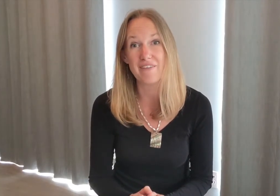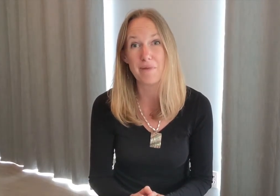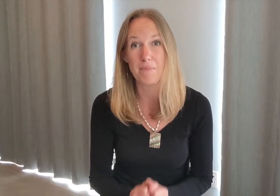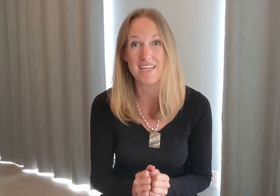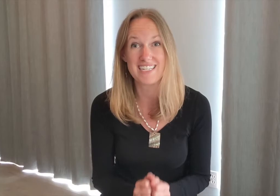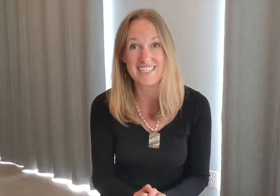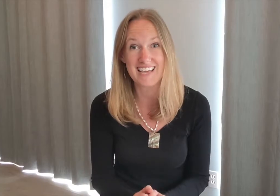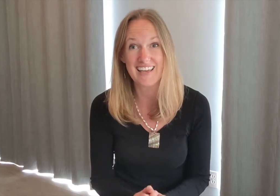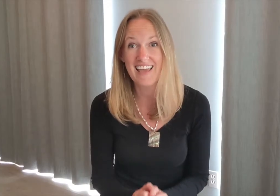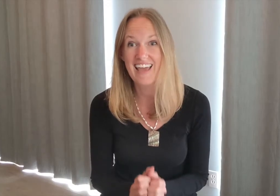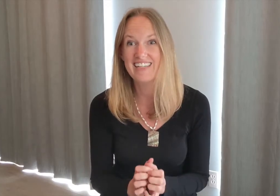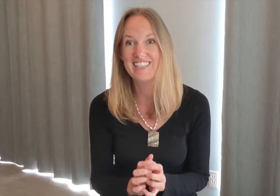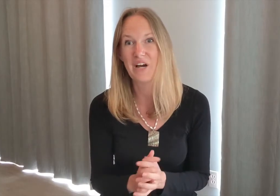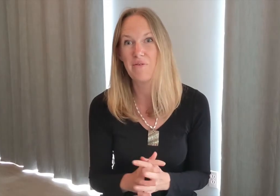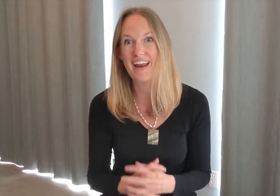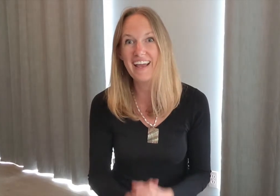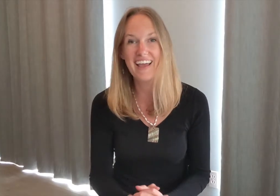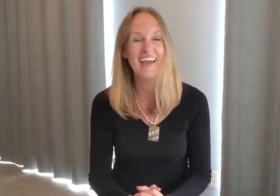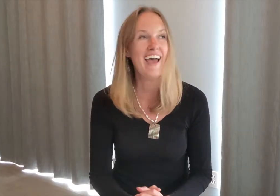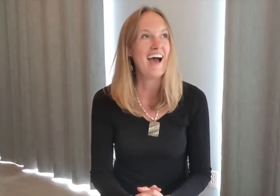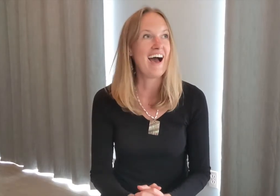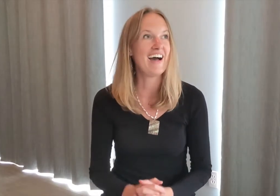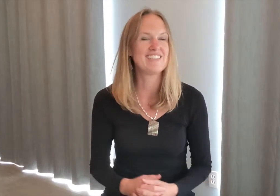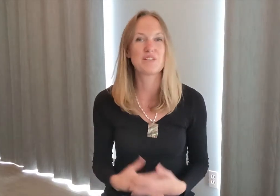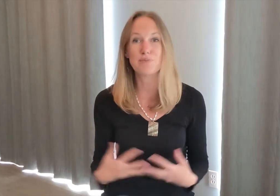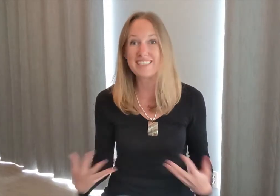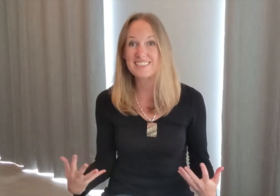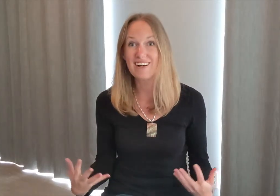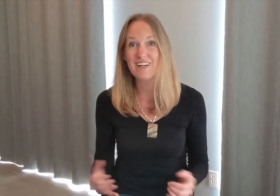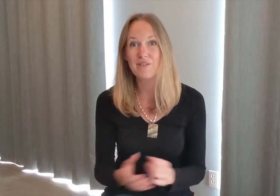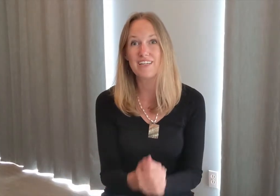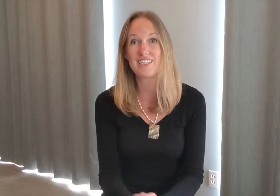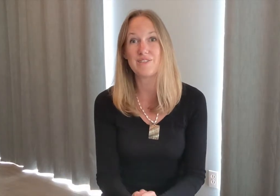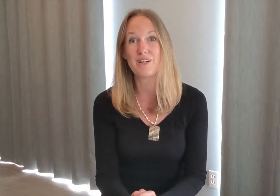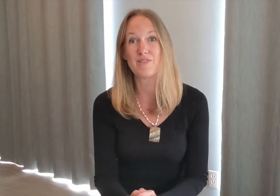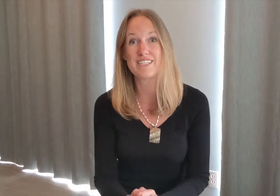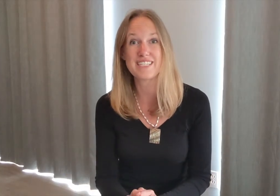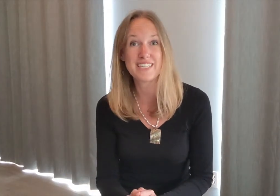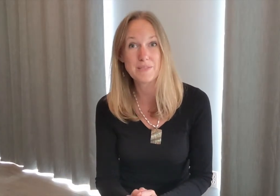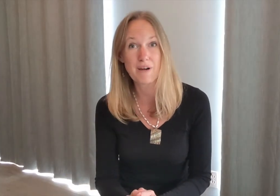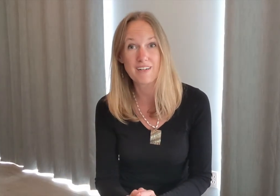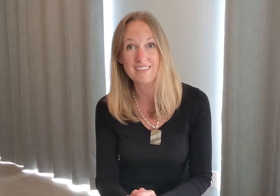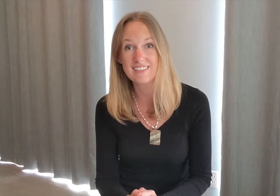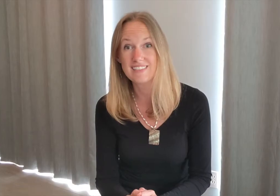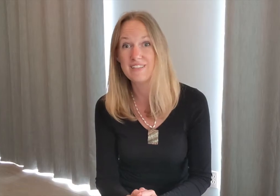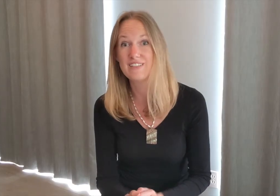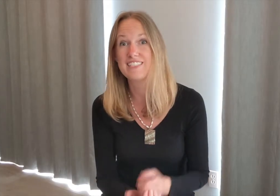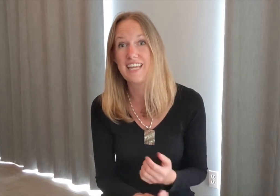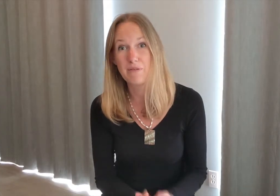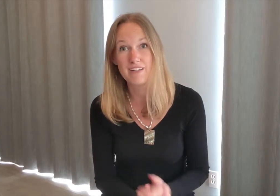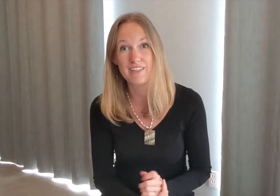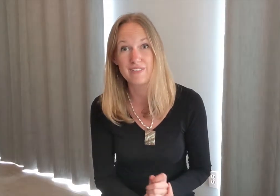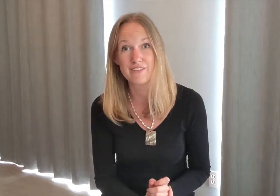by Mandisa and Reddick. It's a great song. We're going to do it over 6 parts. So today we're going to learn verse